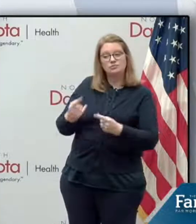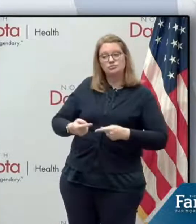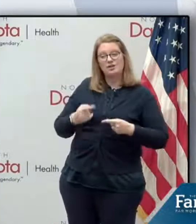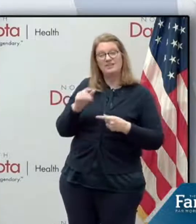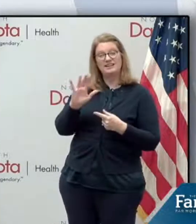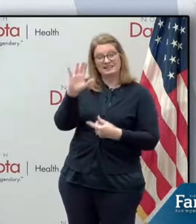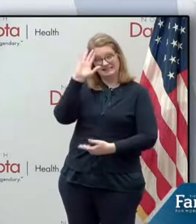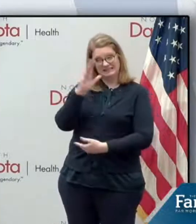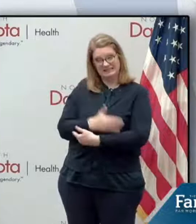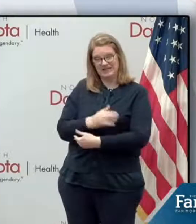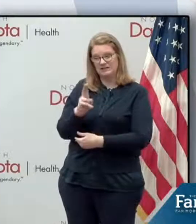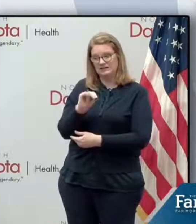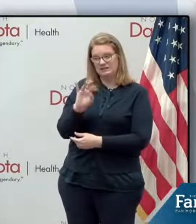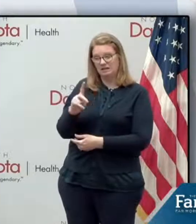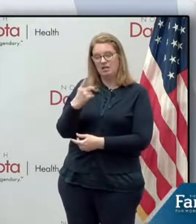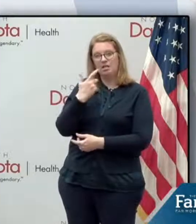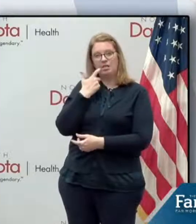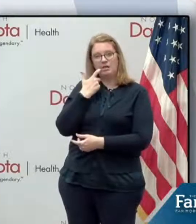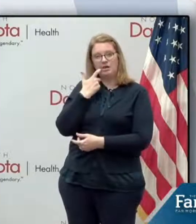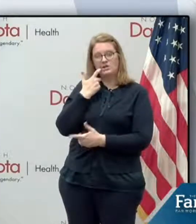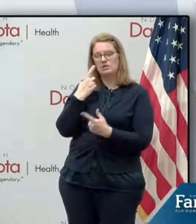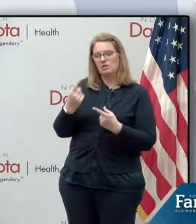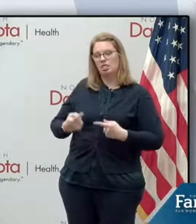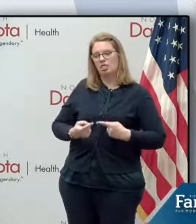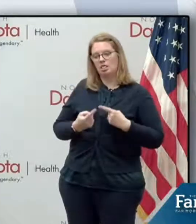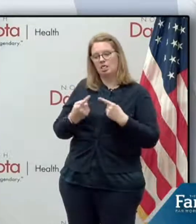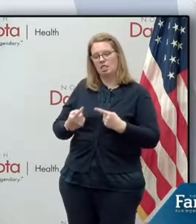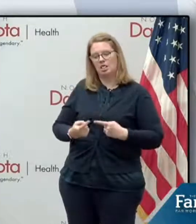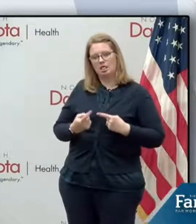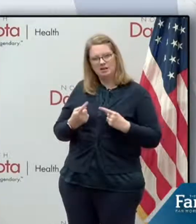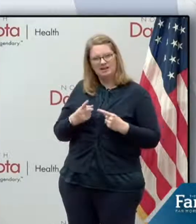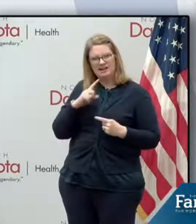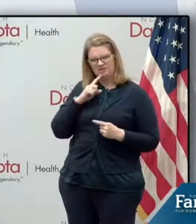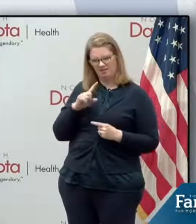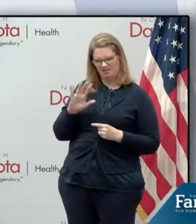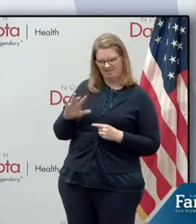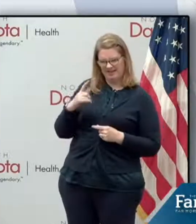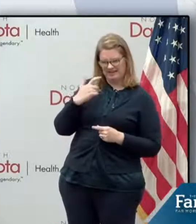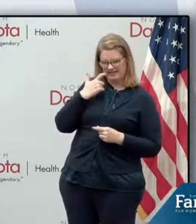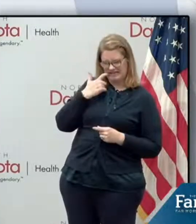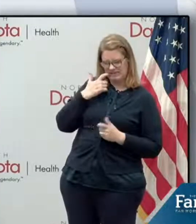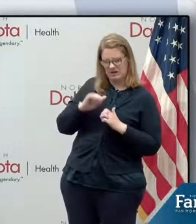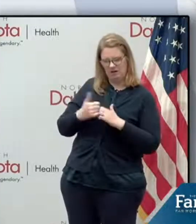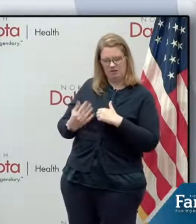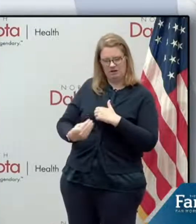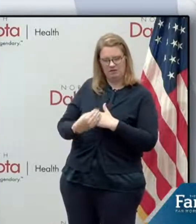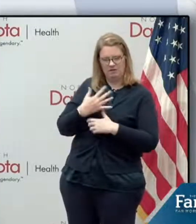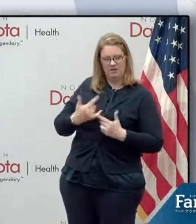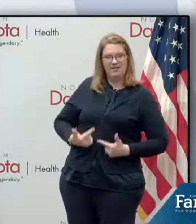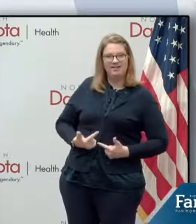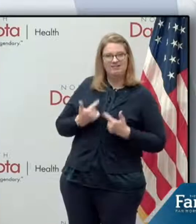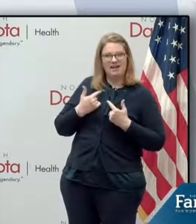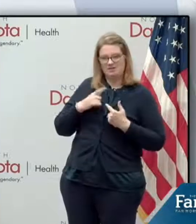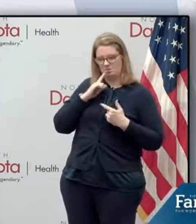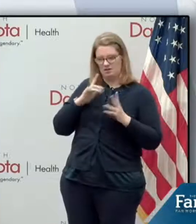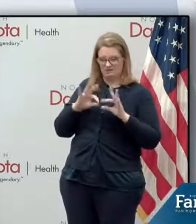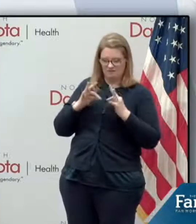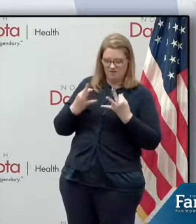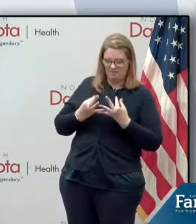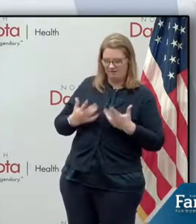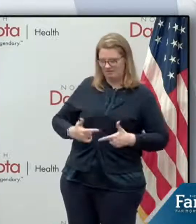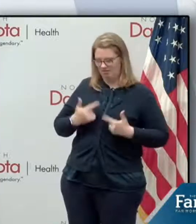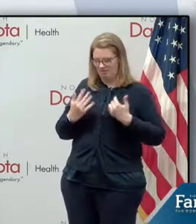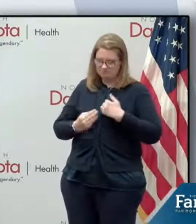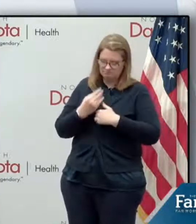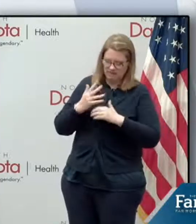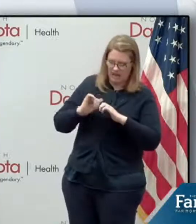Nick's struggle with his addiction. And it's a story about how that impacted their lives, the family's lives, and he will